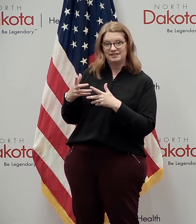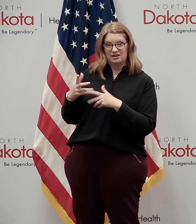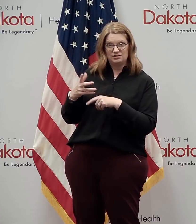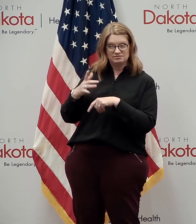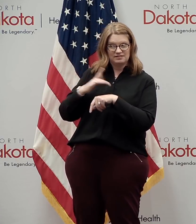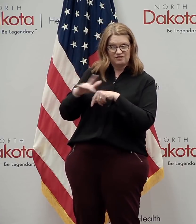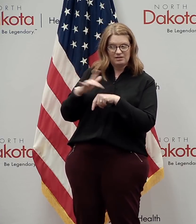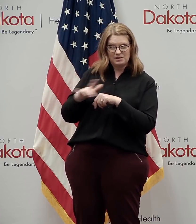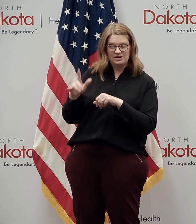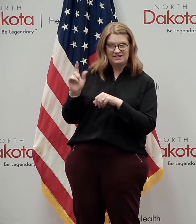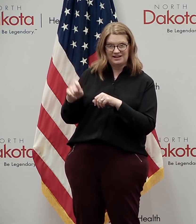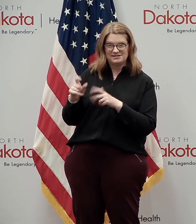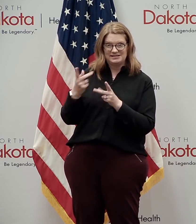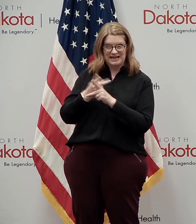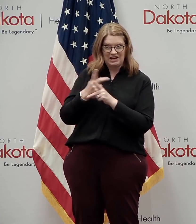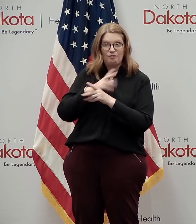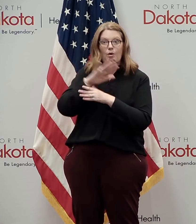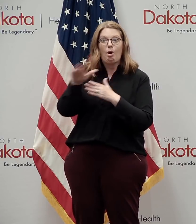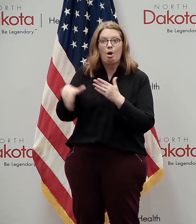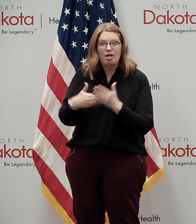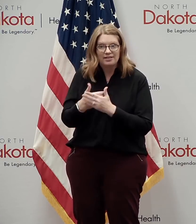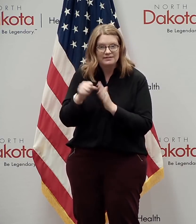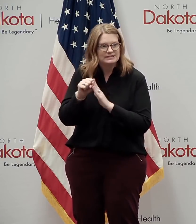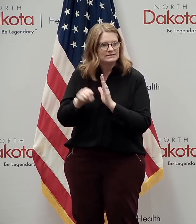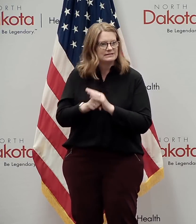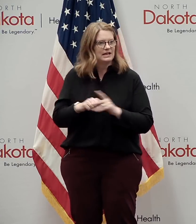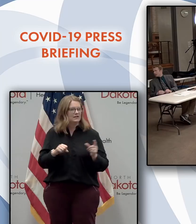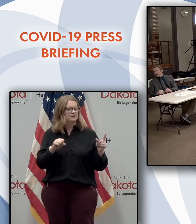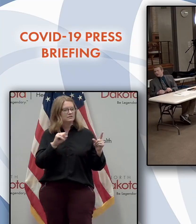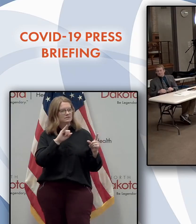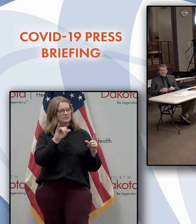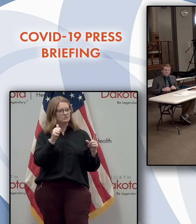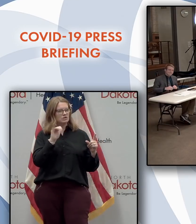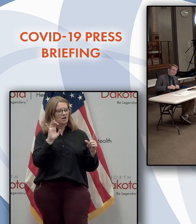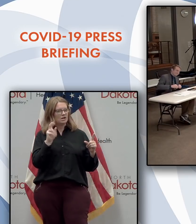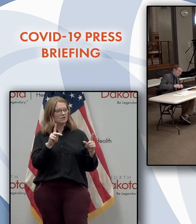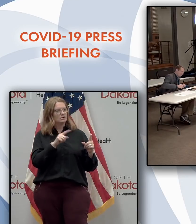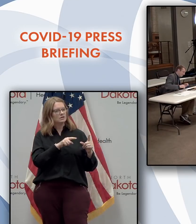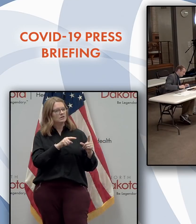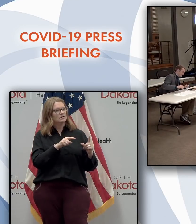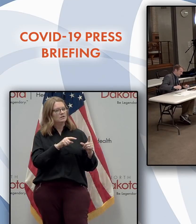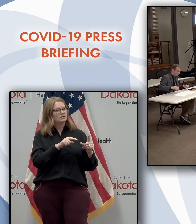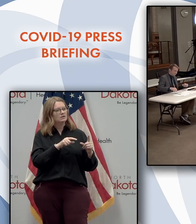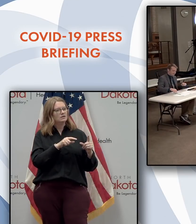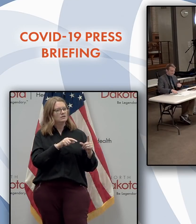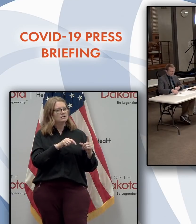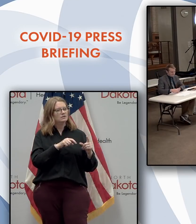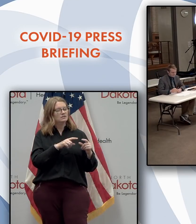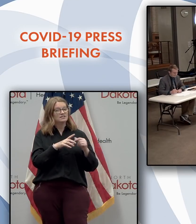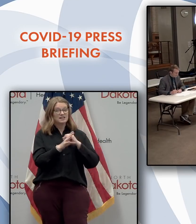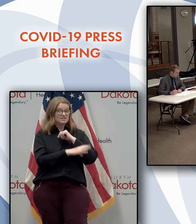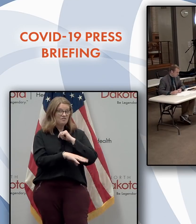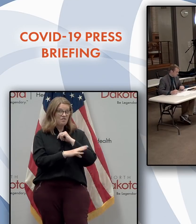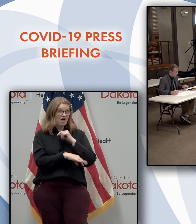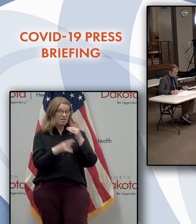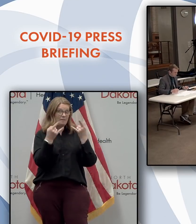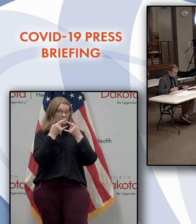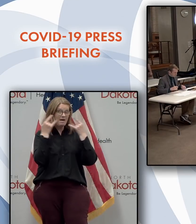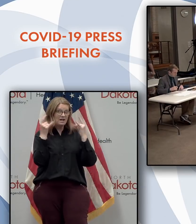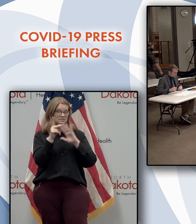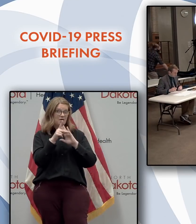state too. So, yep. What would be the policy for masks this fall, Chancellor,